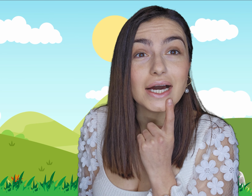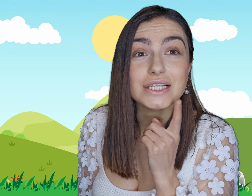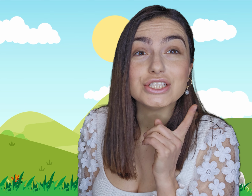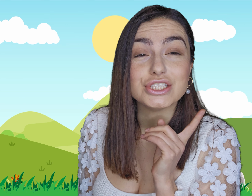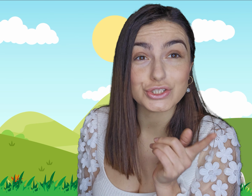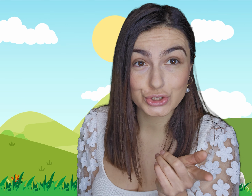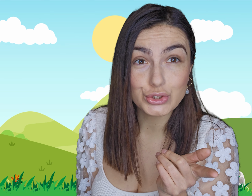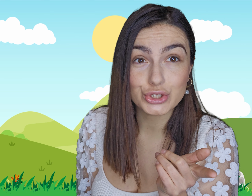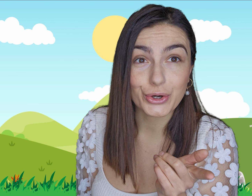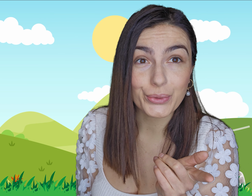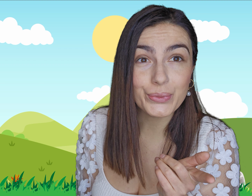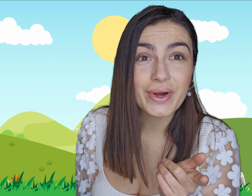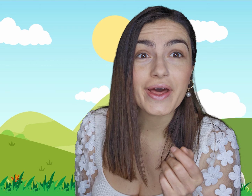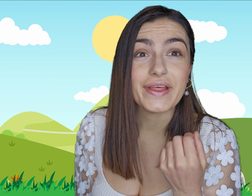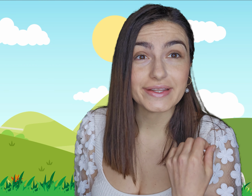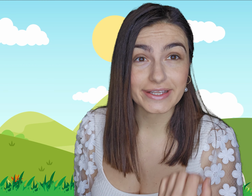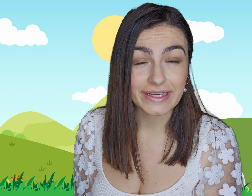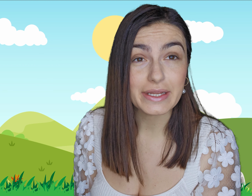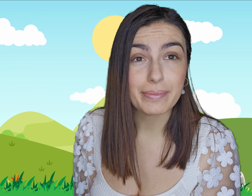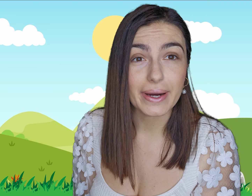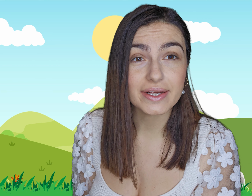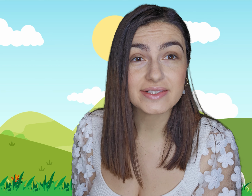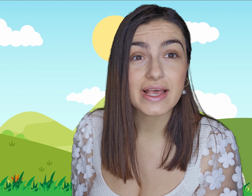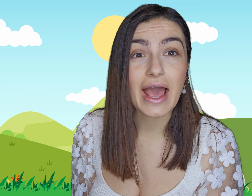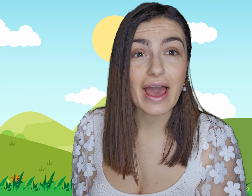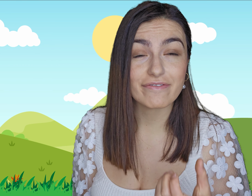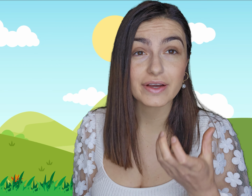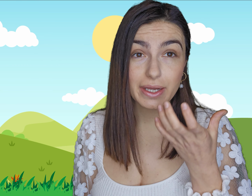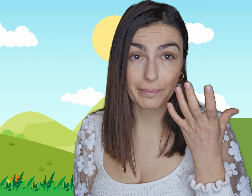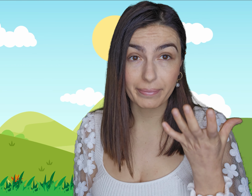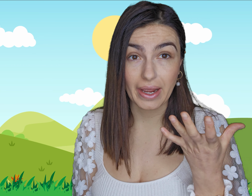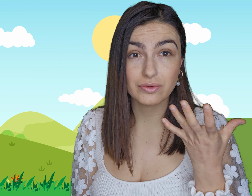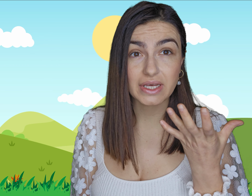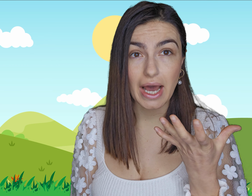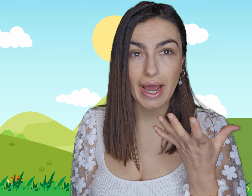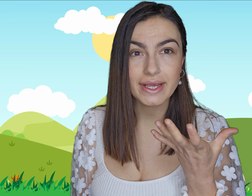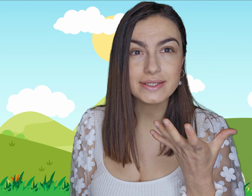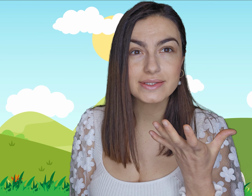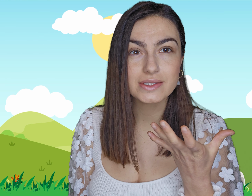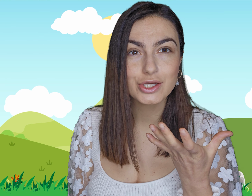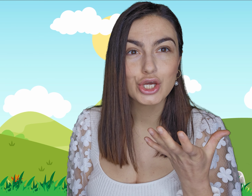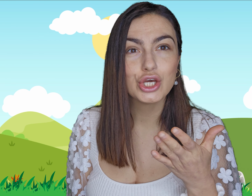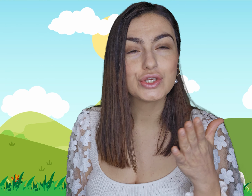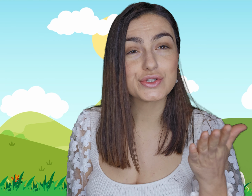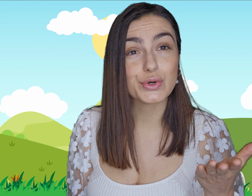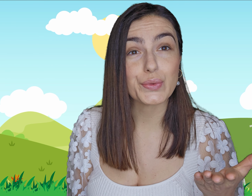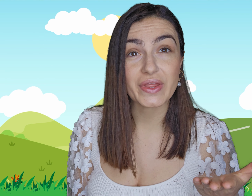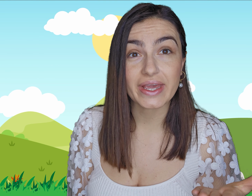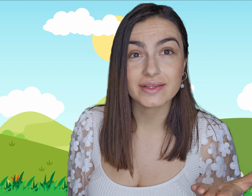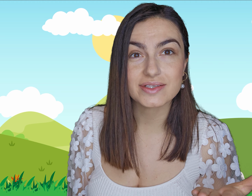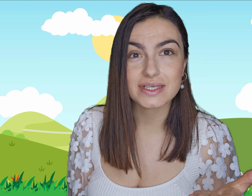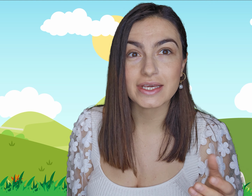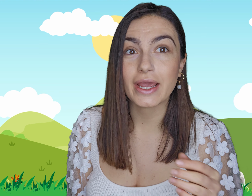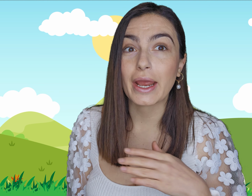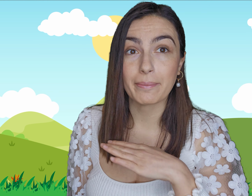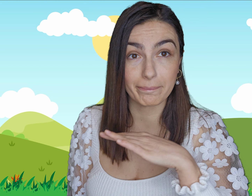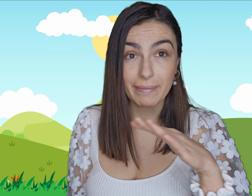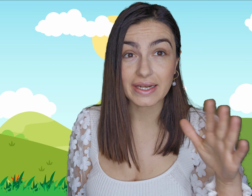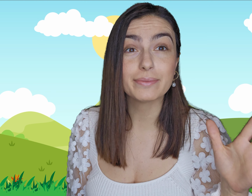did you know that ladybugs have compound eyes so they can see in multiple